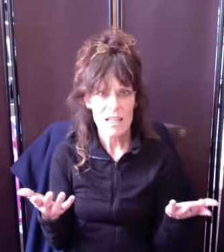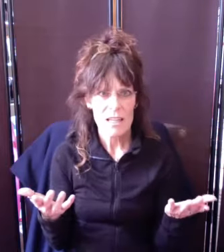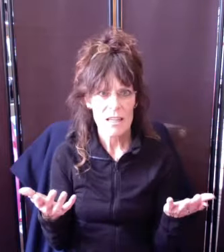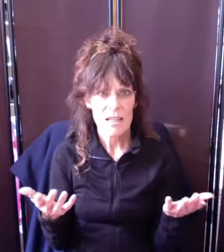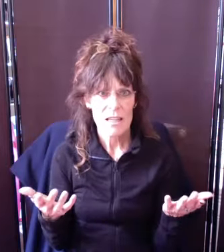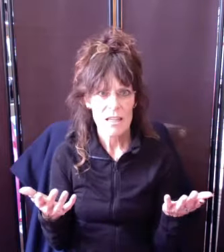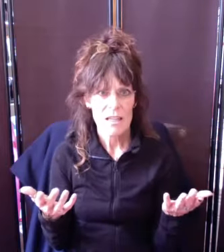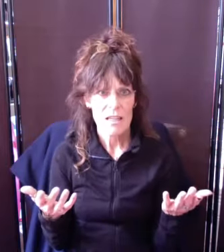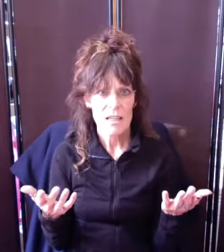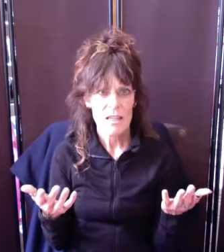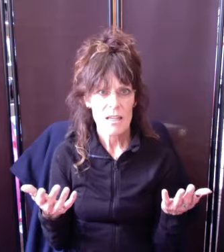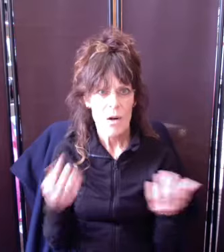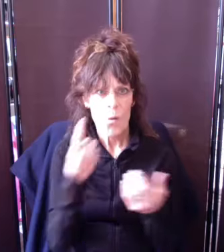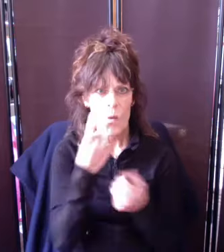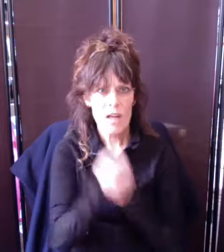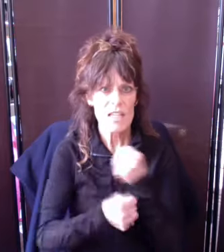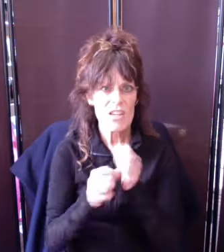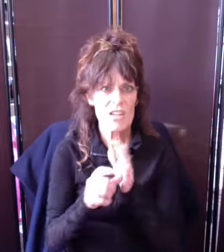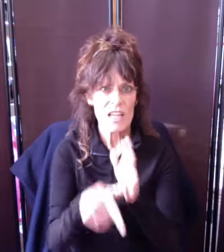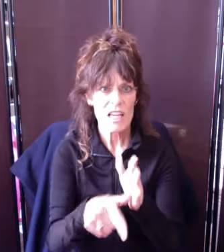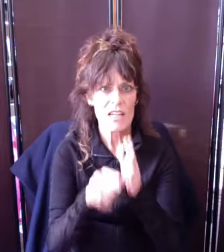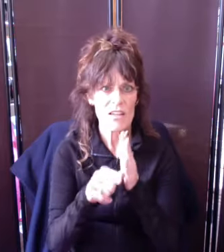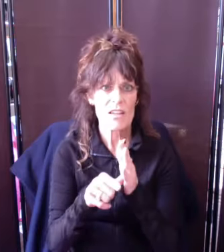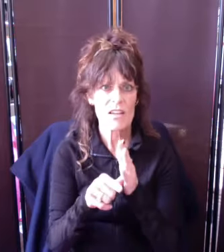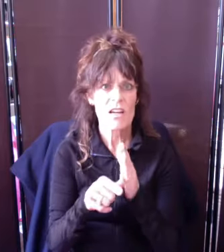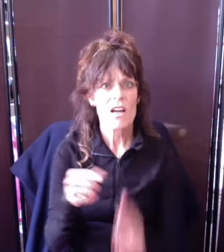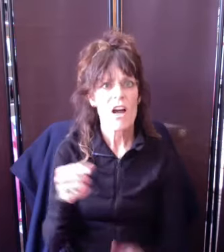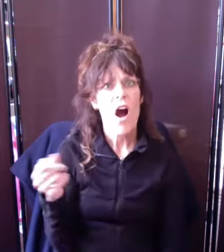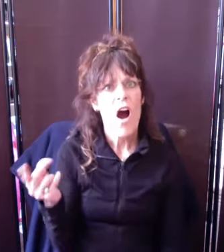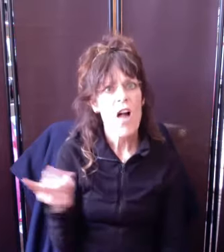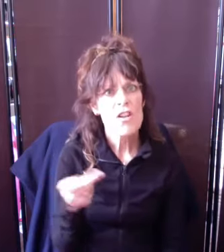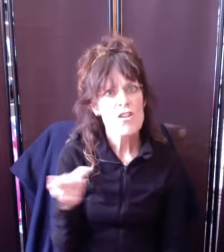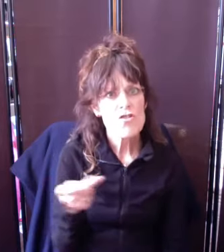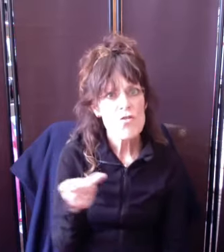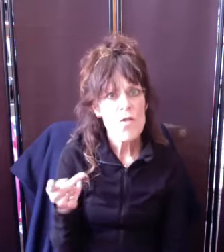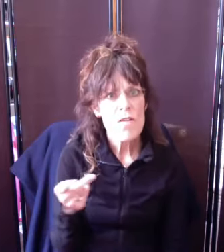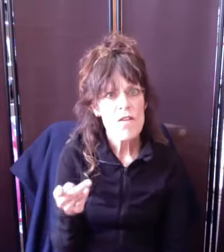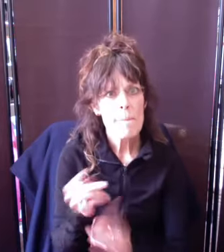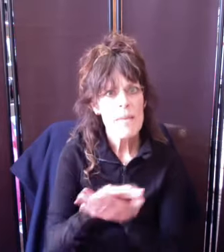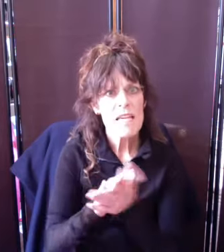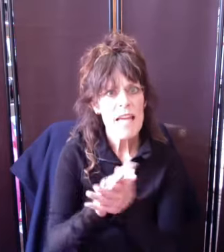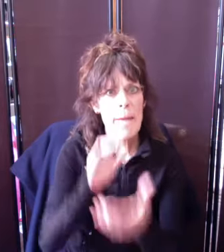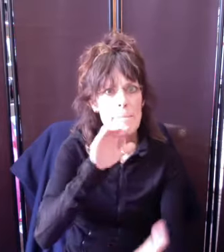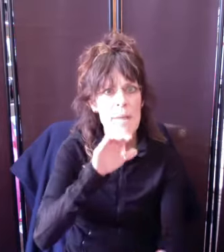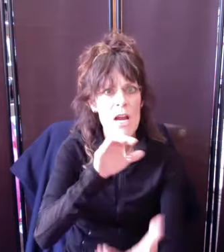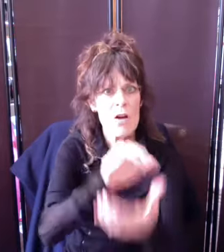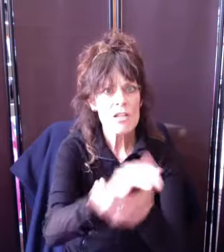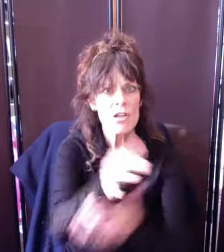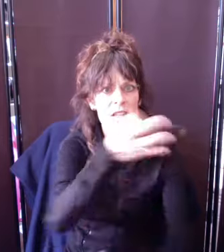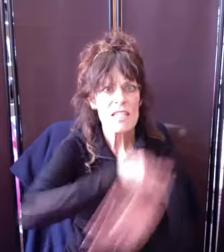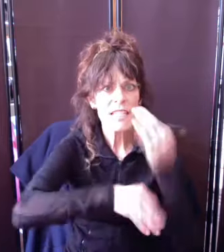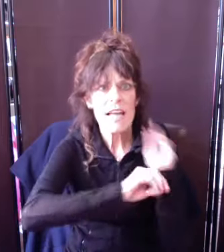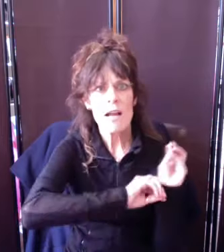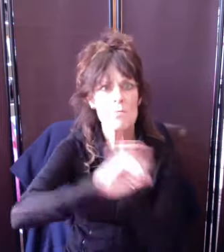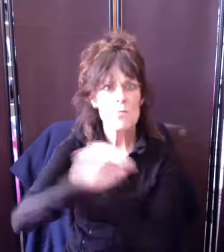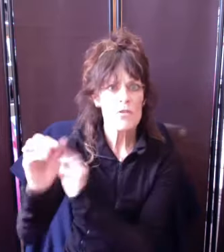And a year later, they were married. They were married. And so instead of moving to New York, where I was going to have my sister, who was